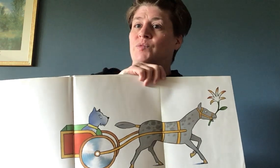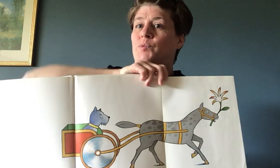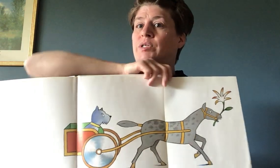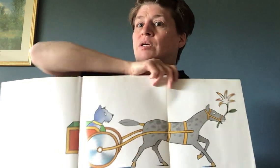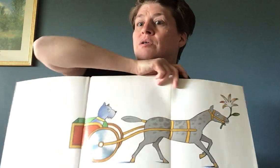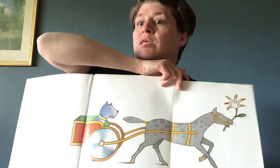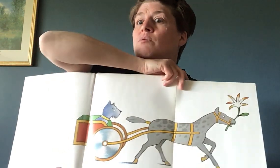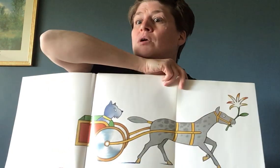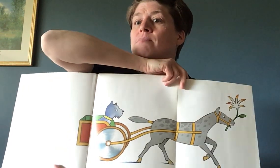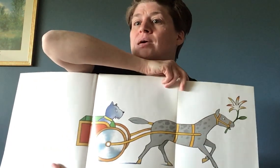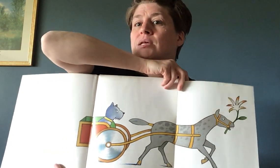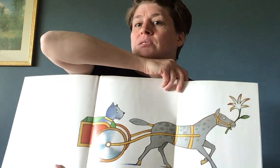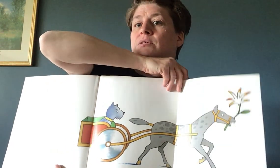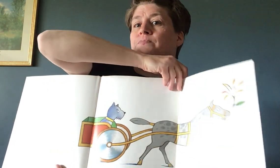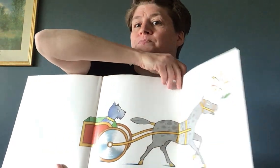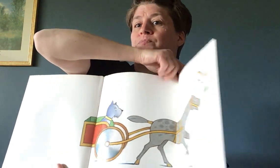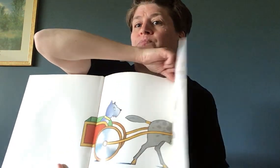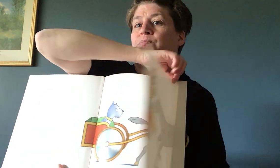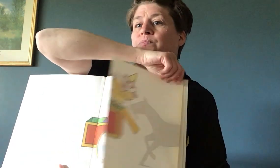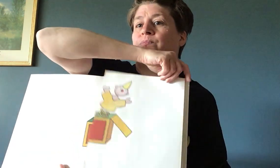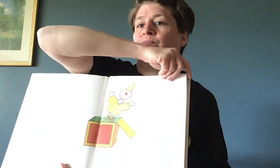What do you think will come next?